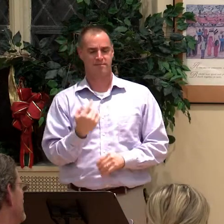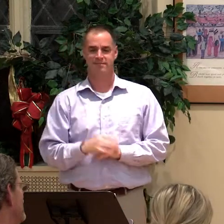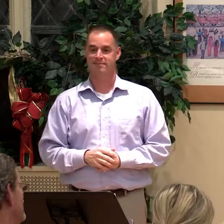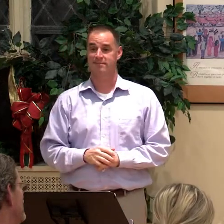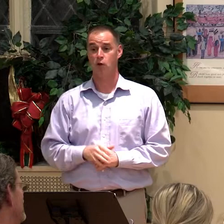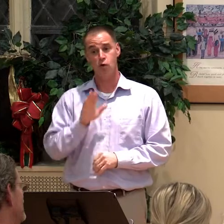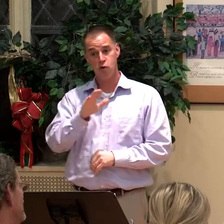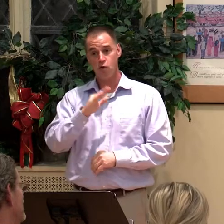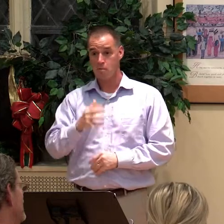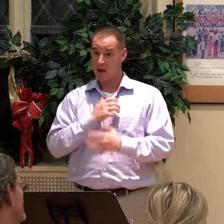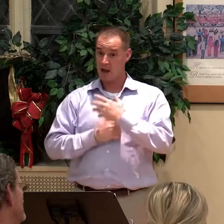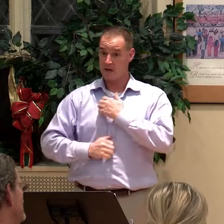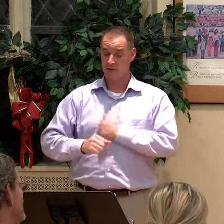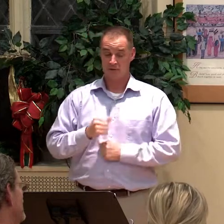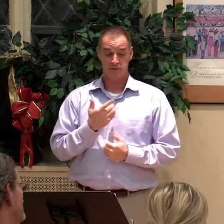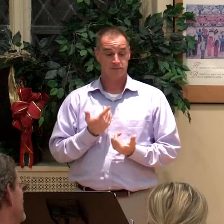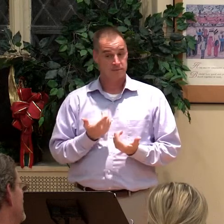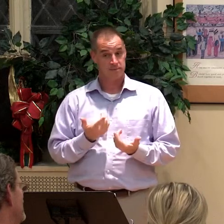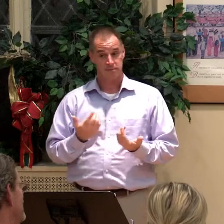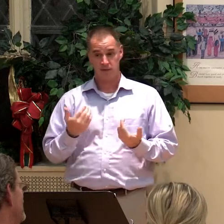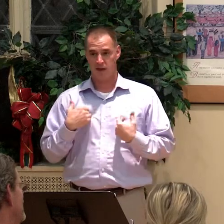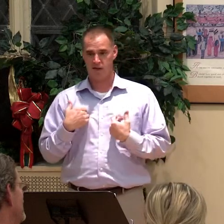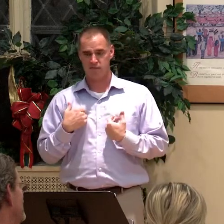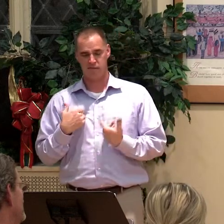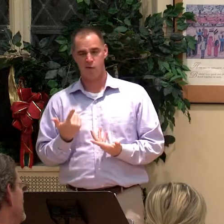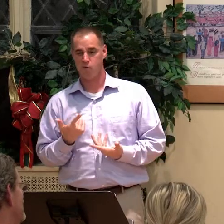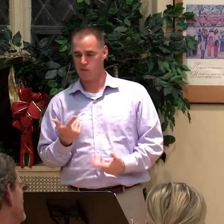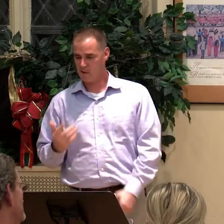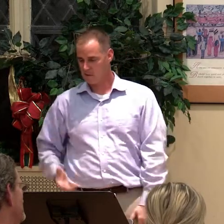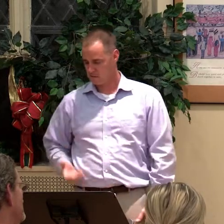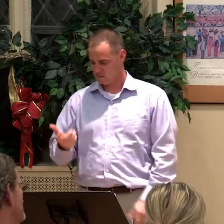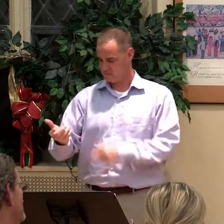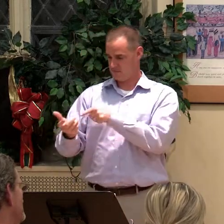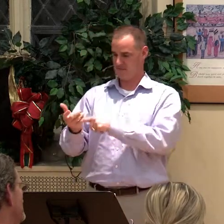You're past your prime. You have a crappy cell phone.